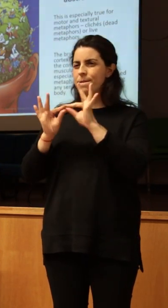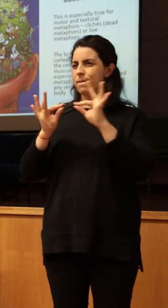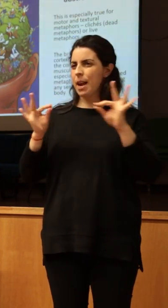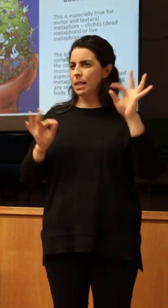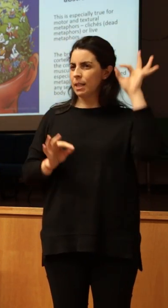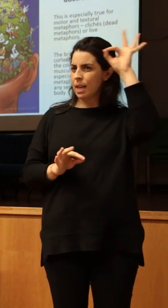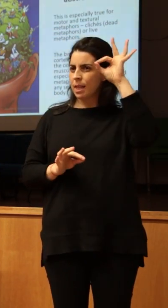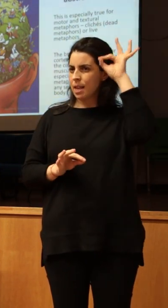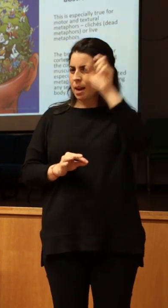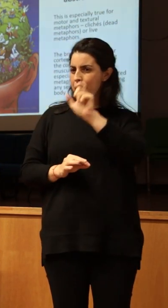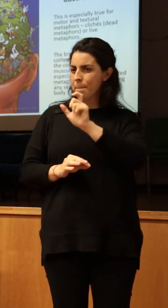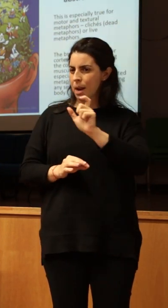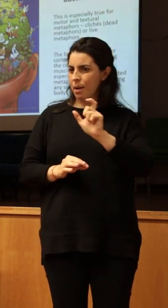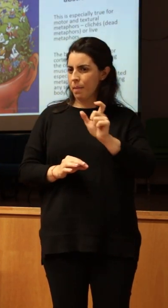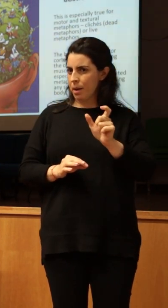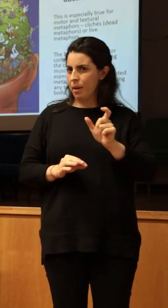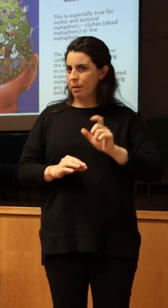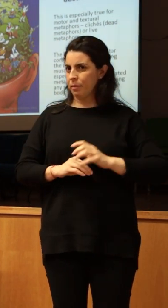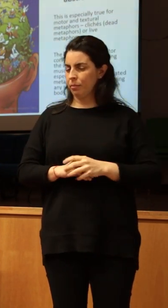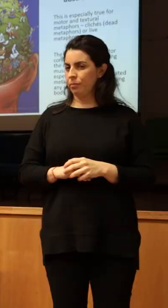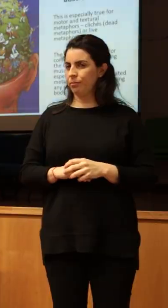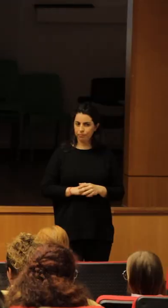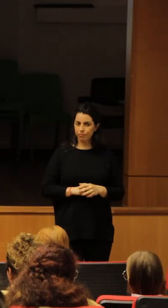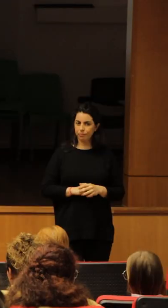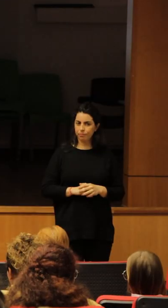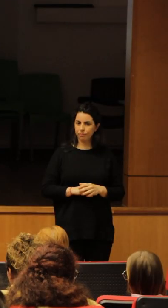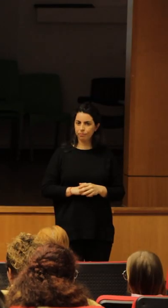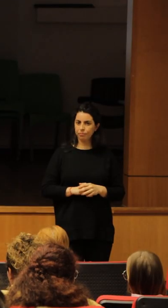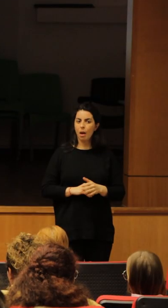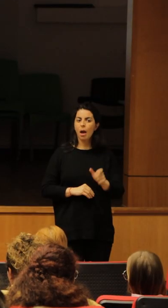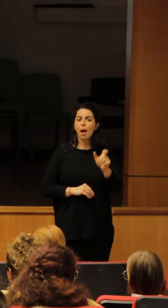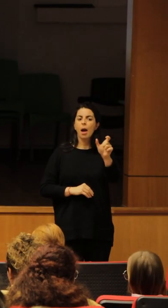It's okay. You want to say?